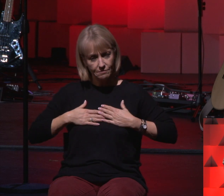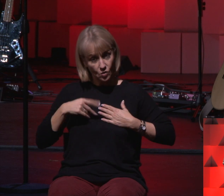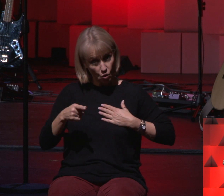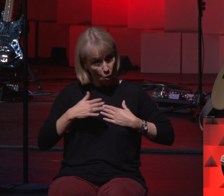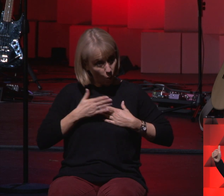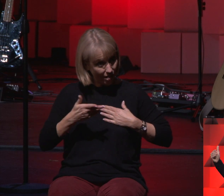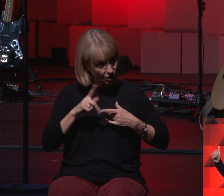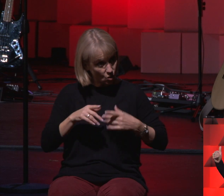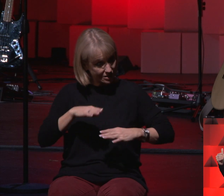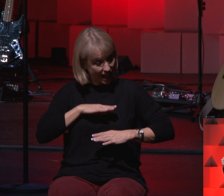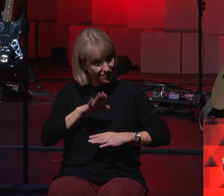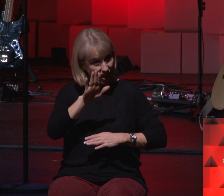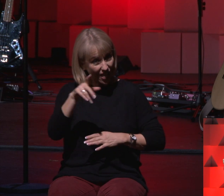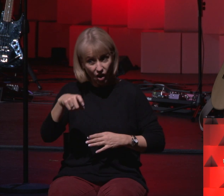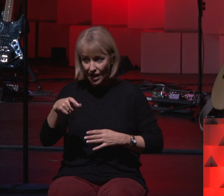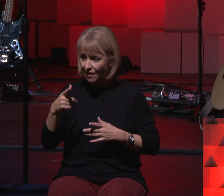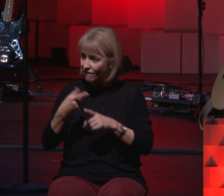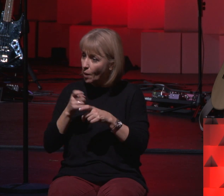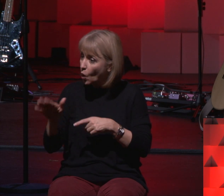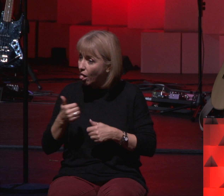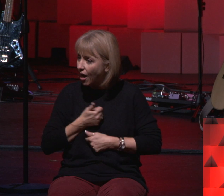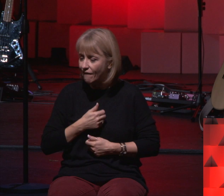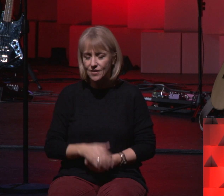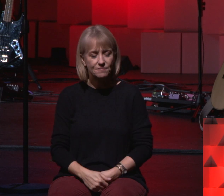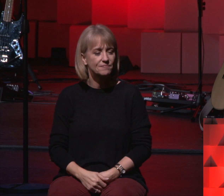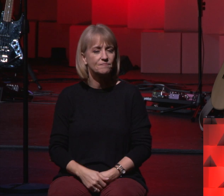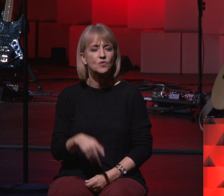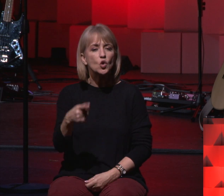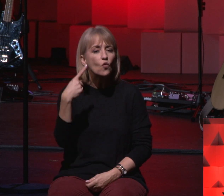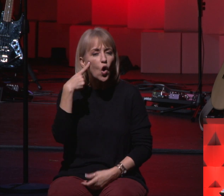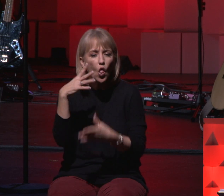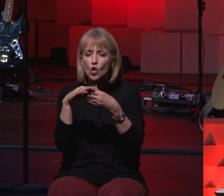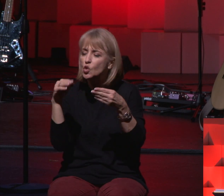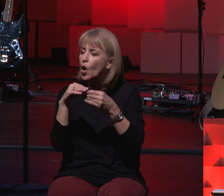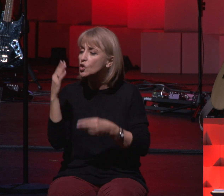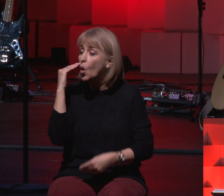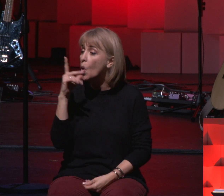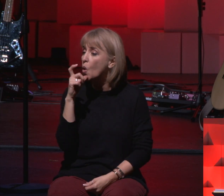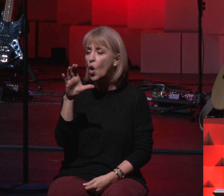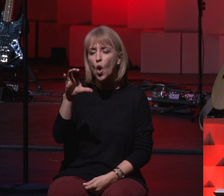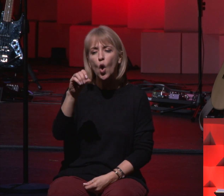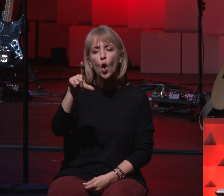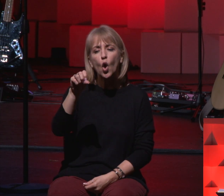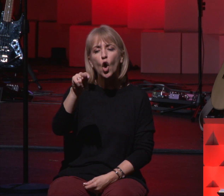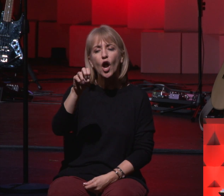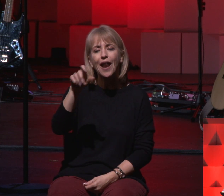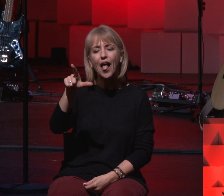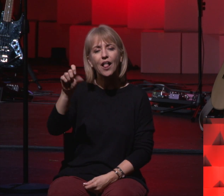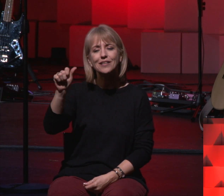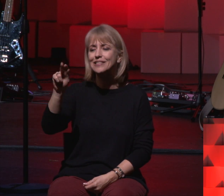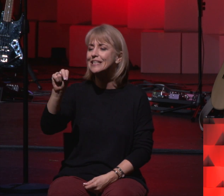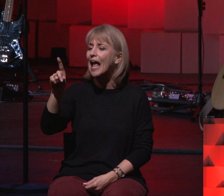love? Not guilt, but out of love. I love the stories told about Colonel Sanders. Now, you may know him as the guy that started KFC,